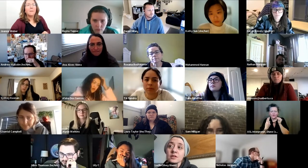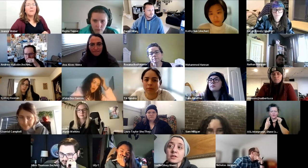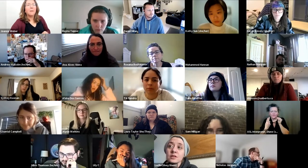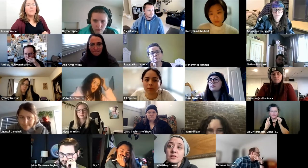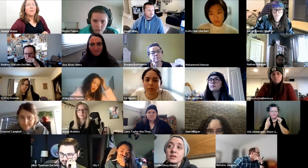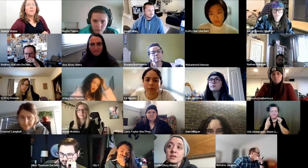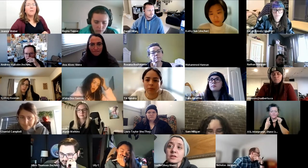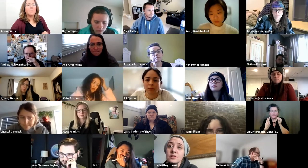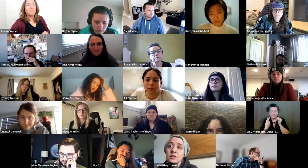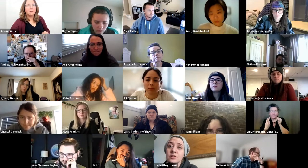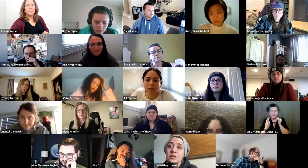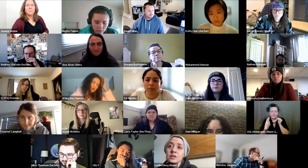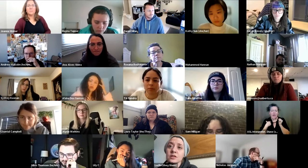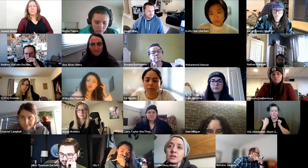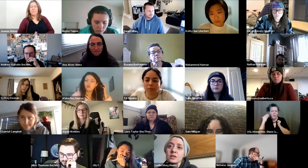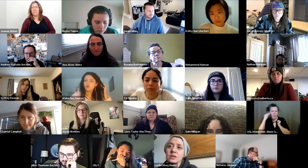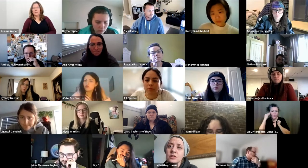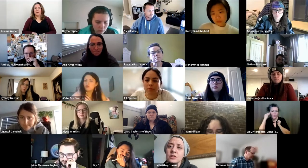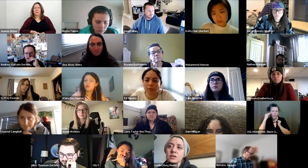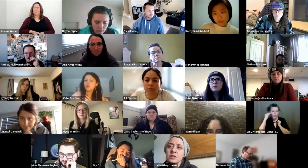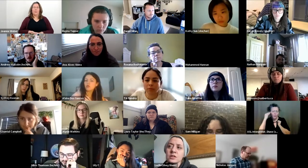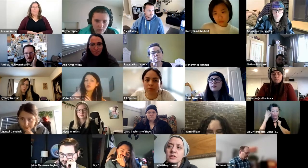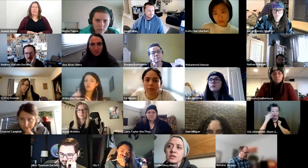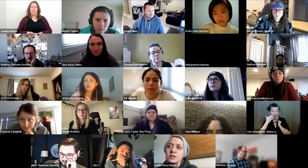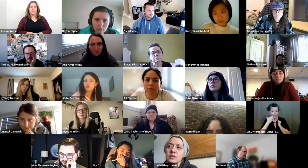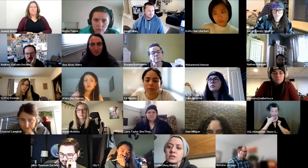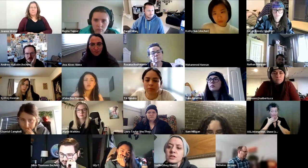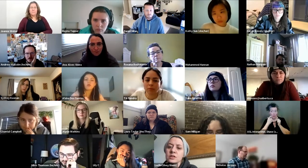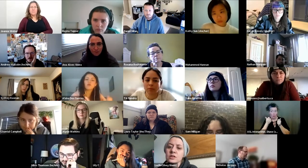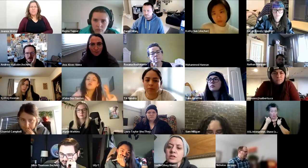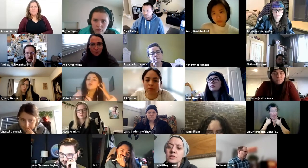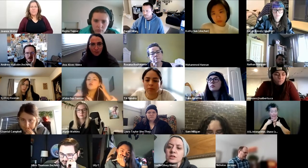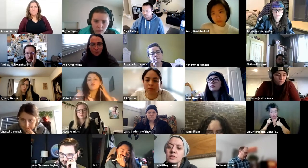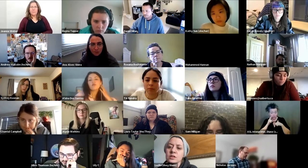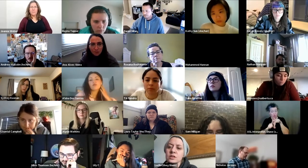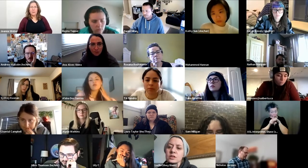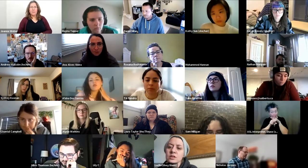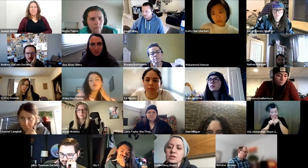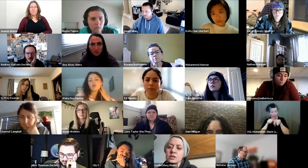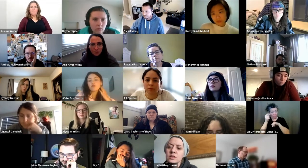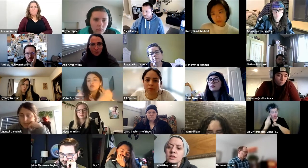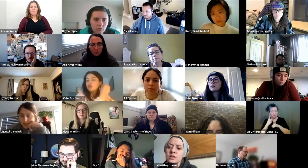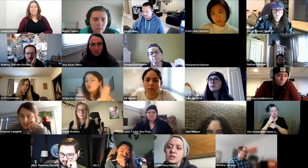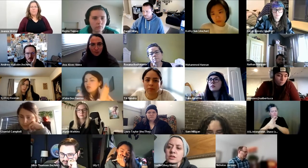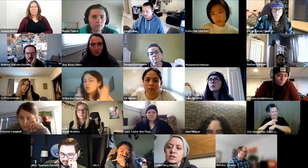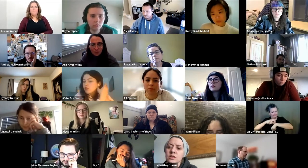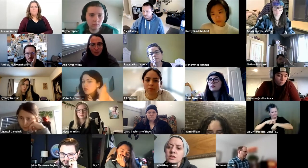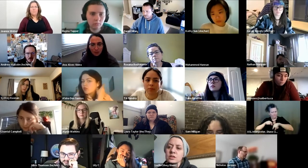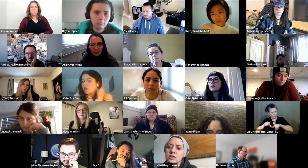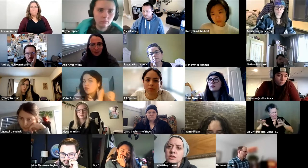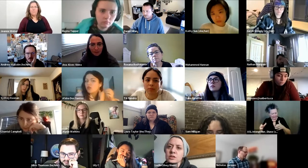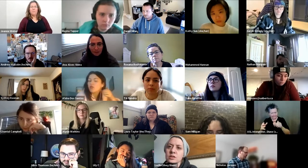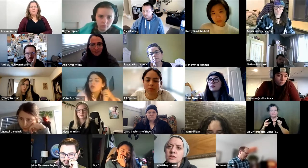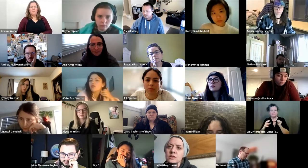Okay, go I ahead. just want to know if it's best to be attended on person or like in real time for the Thursdays, since there's